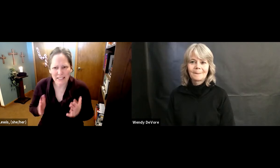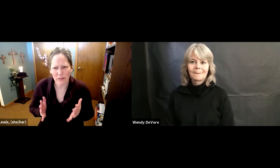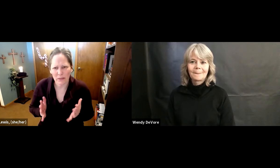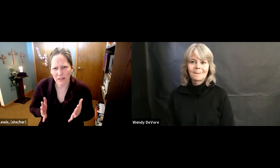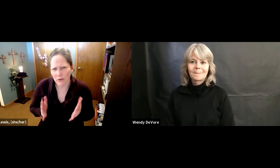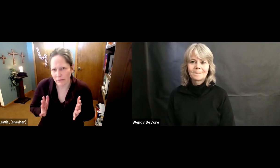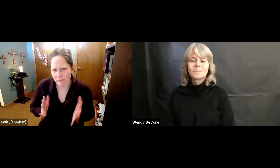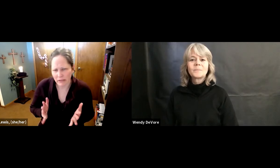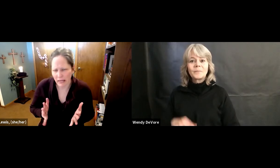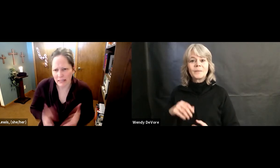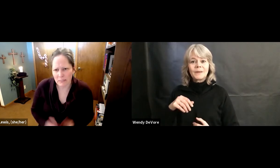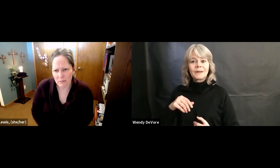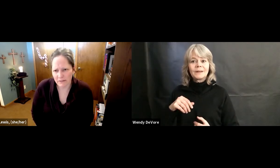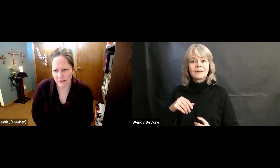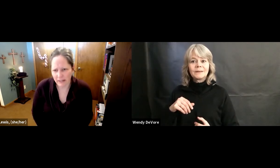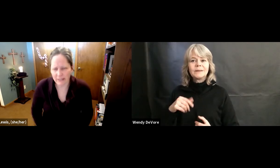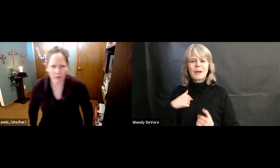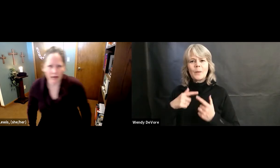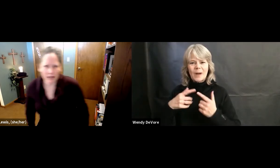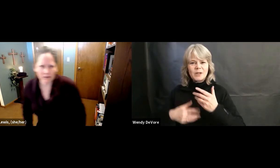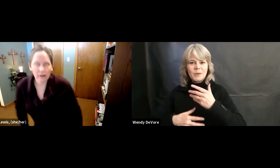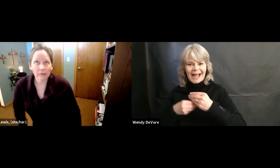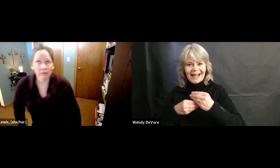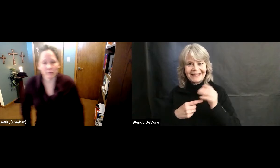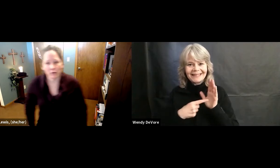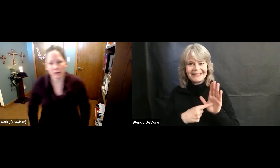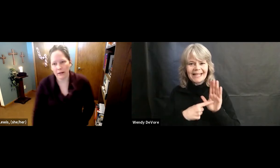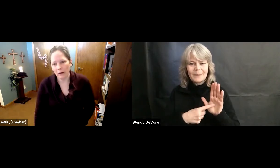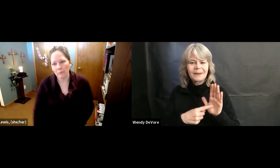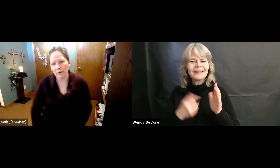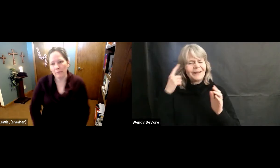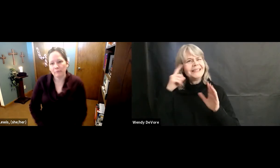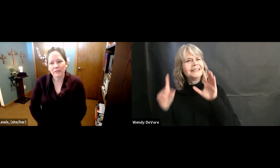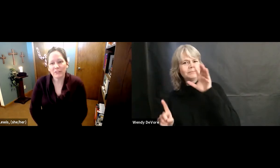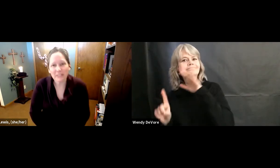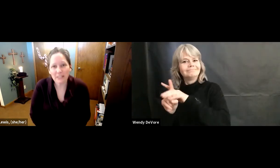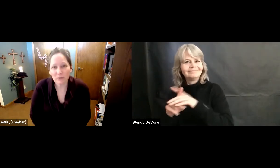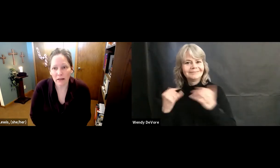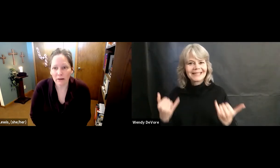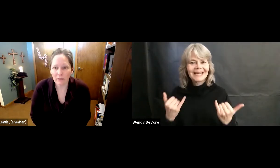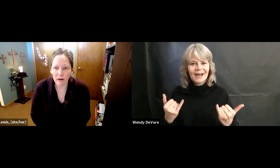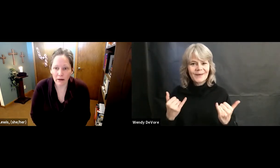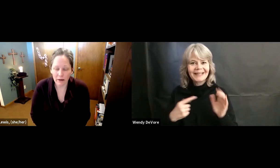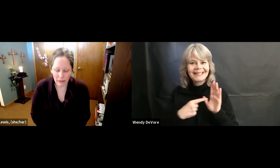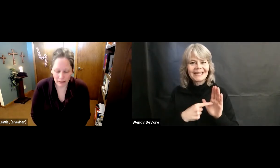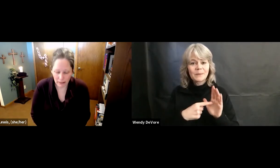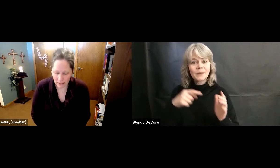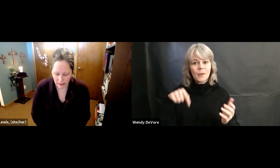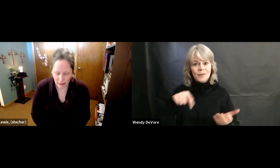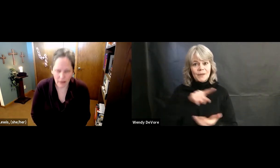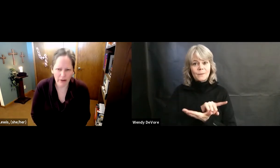Just this week, so I'm going to add a specific example. I hadn't thought of it before right now, but just this week,